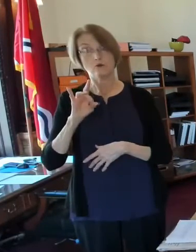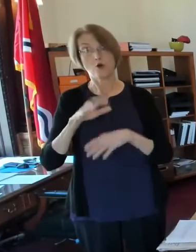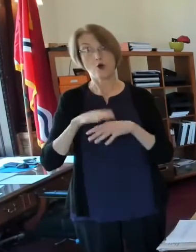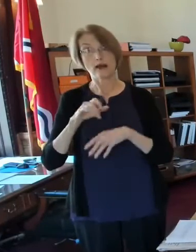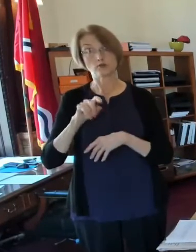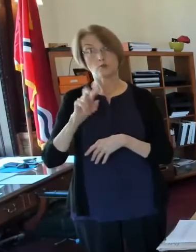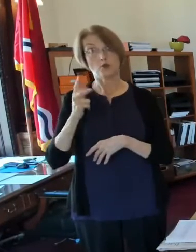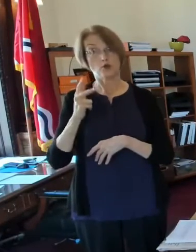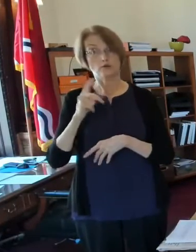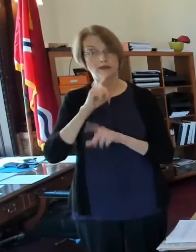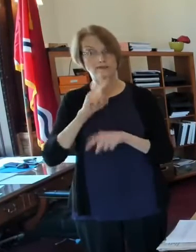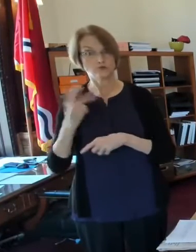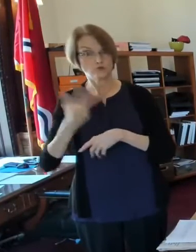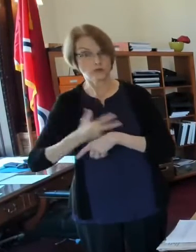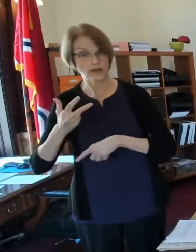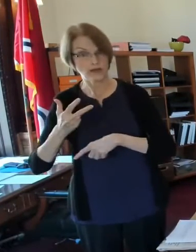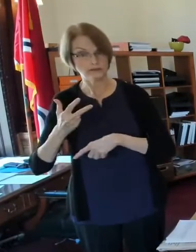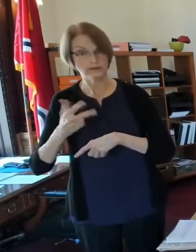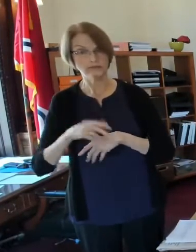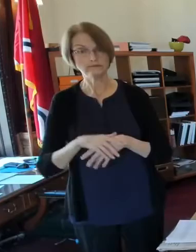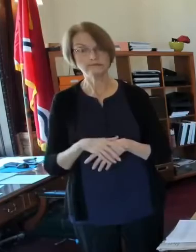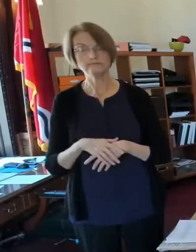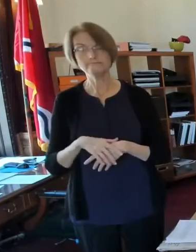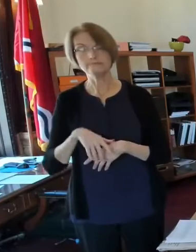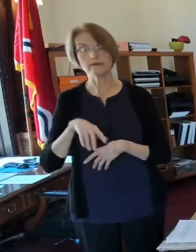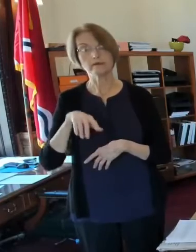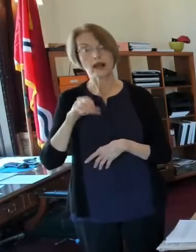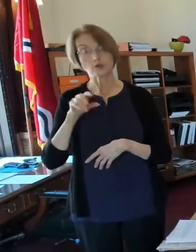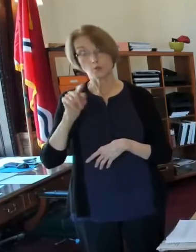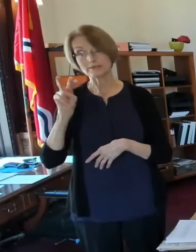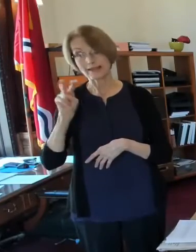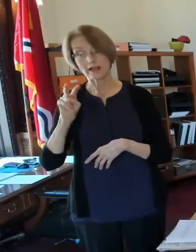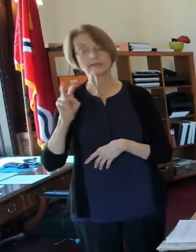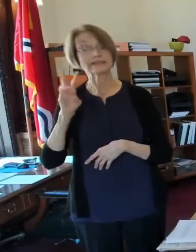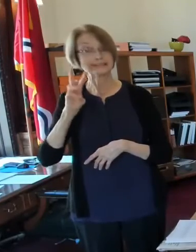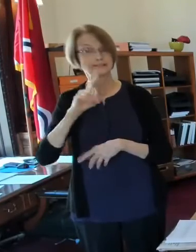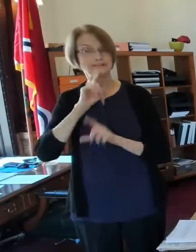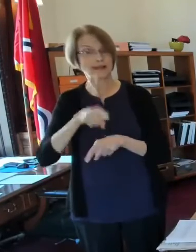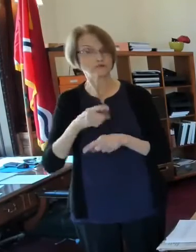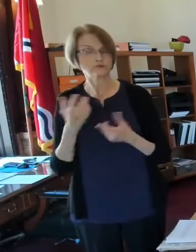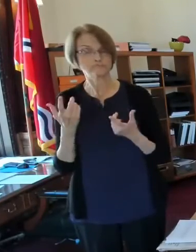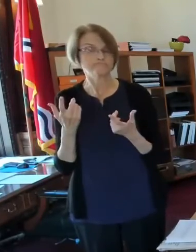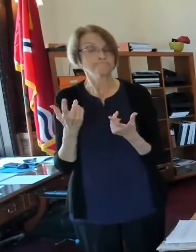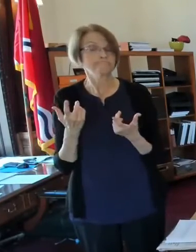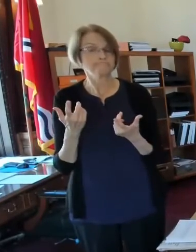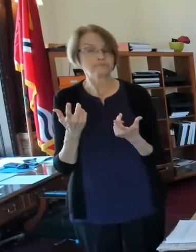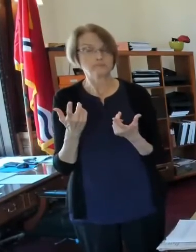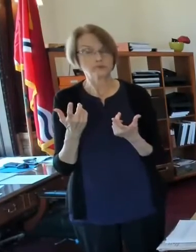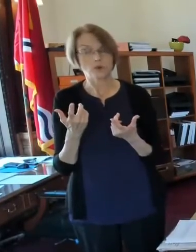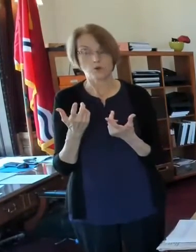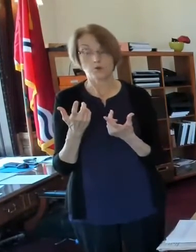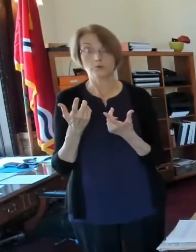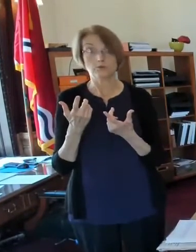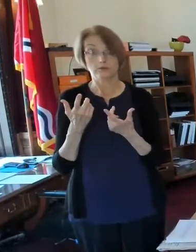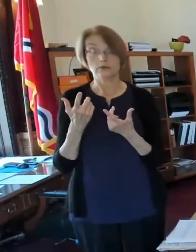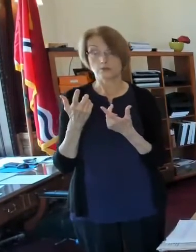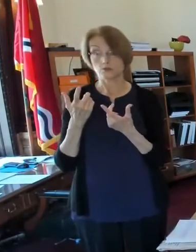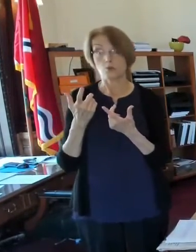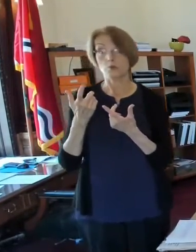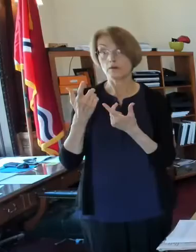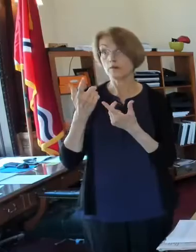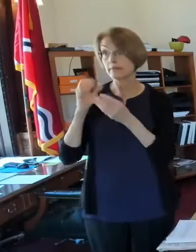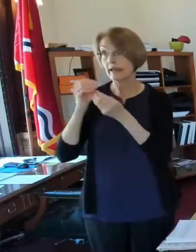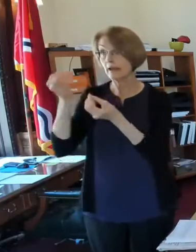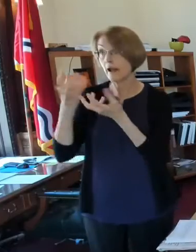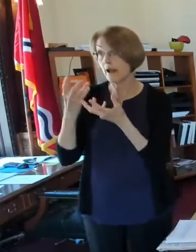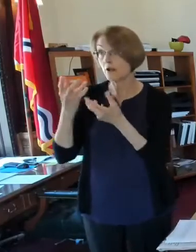third, six on the second. So it's just, it's better data. The quicker you get the data, the more you can make a